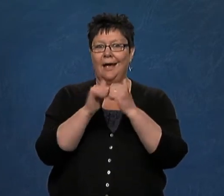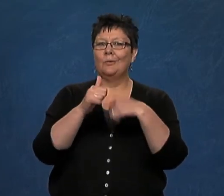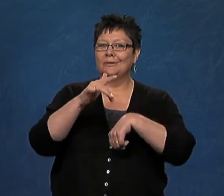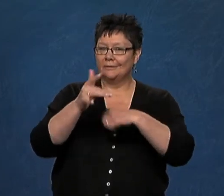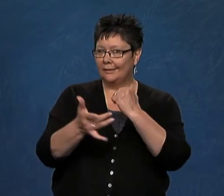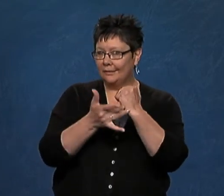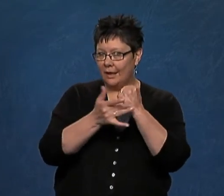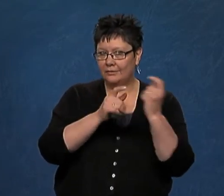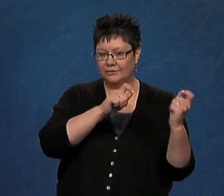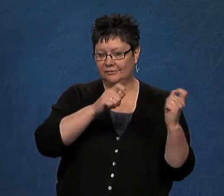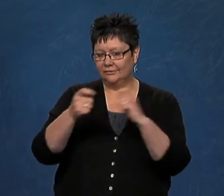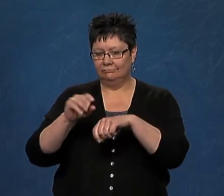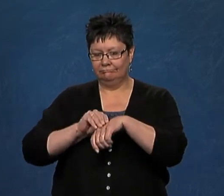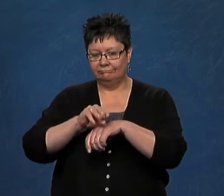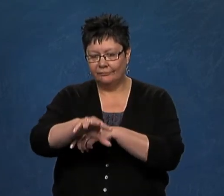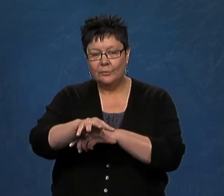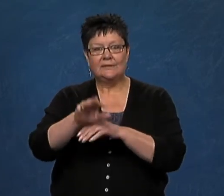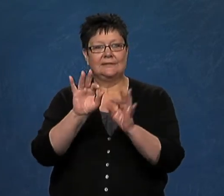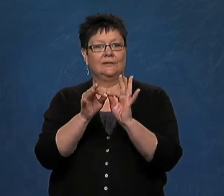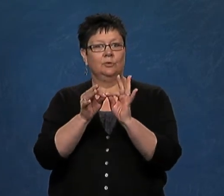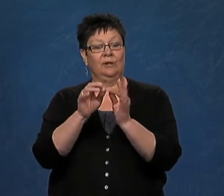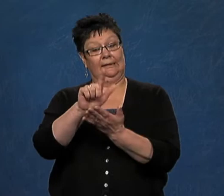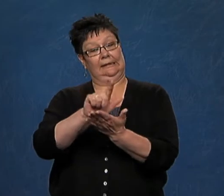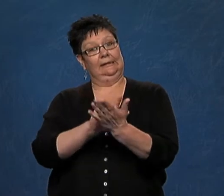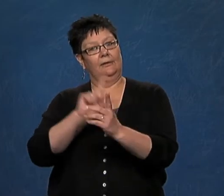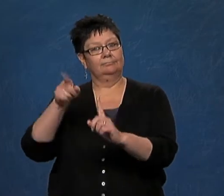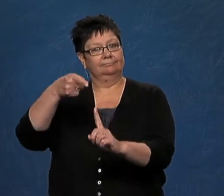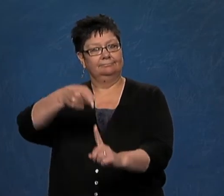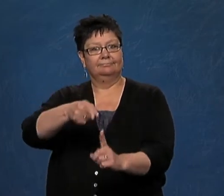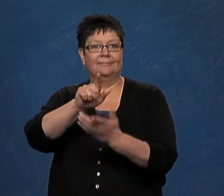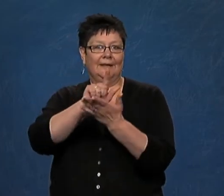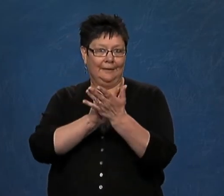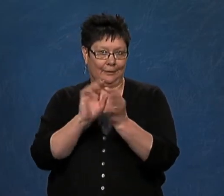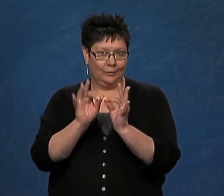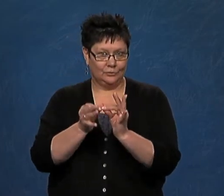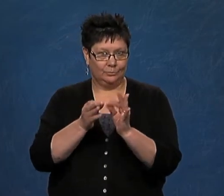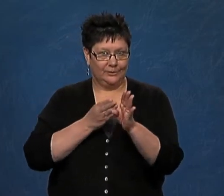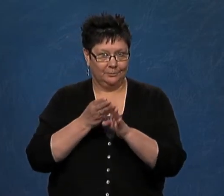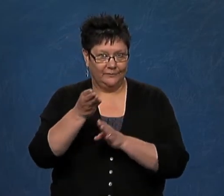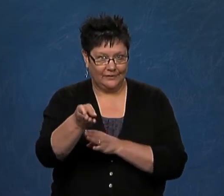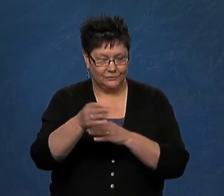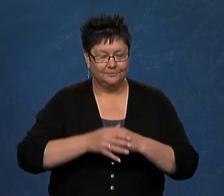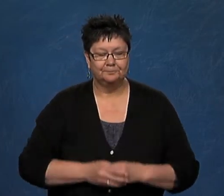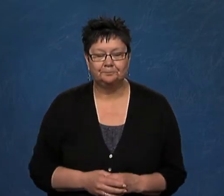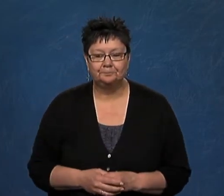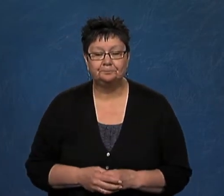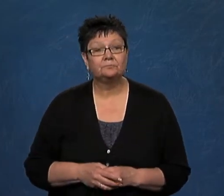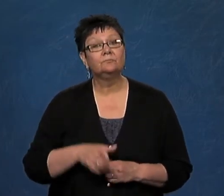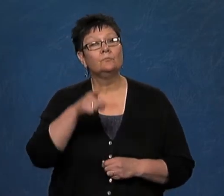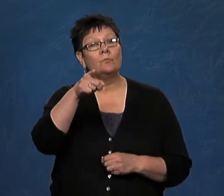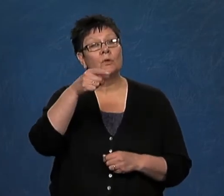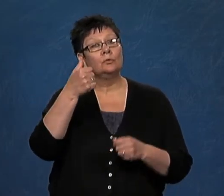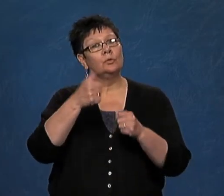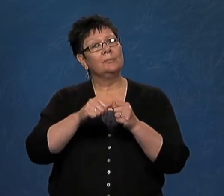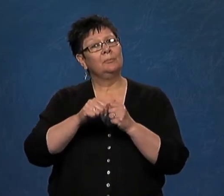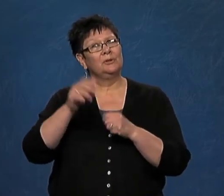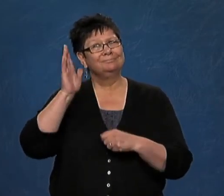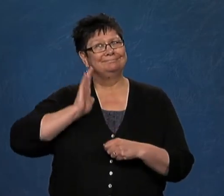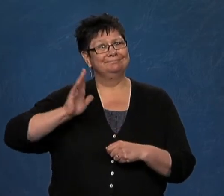interpreting and how technology has changed and influenced the legal interpreting process as a profession.